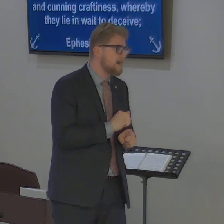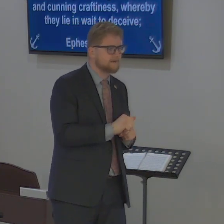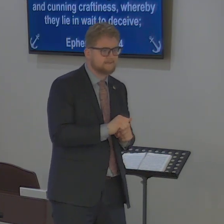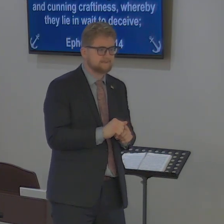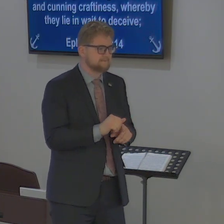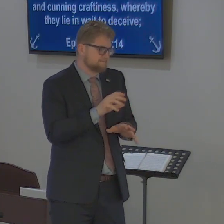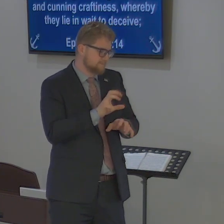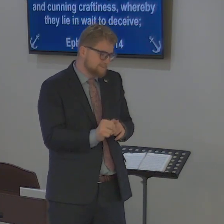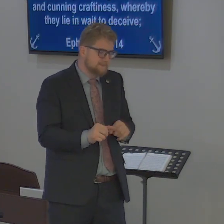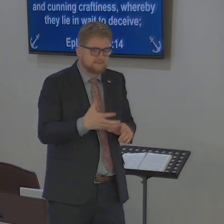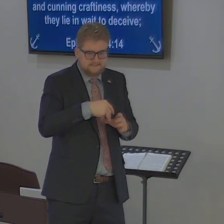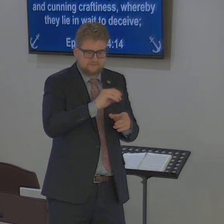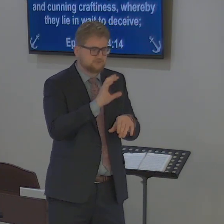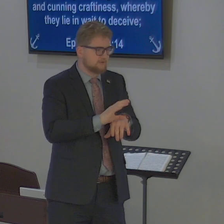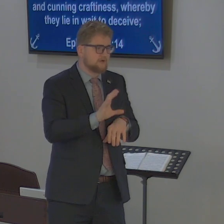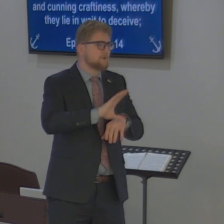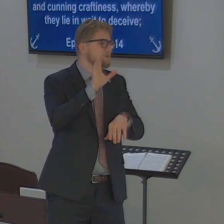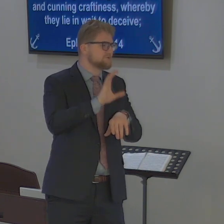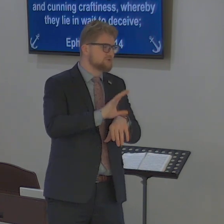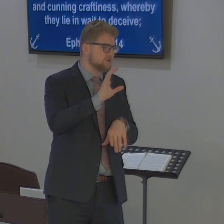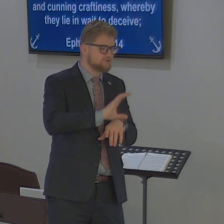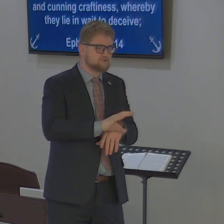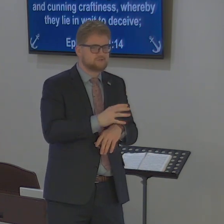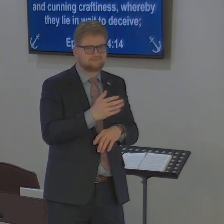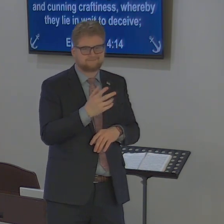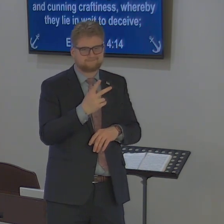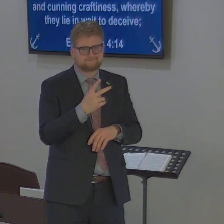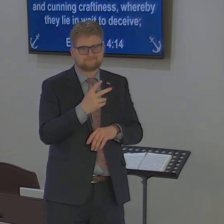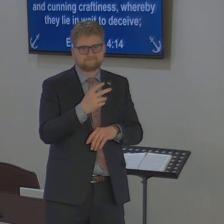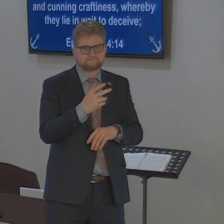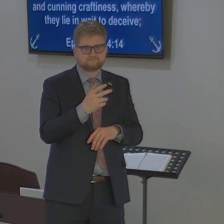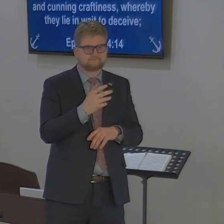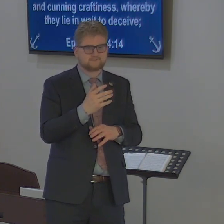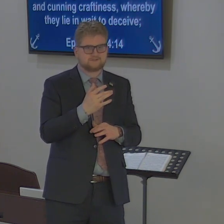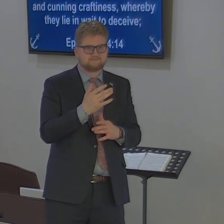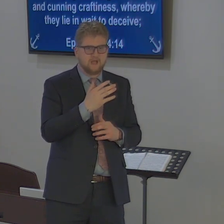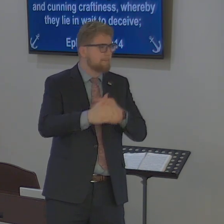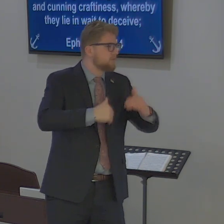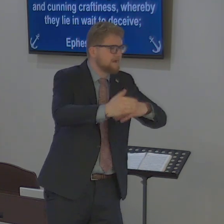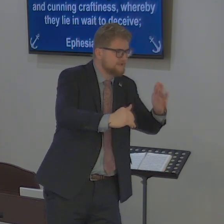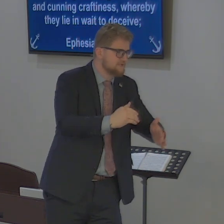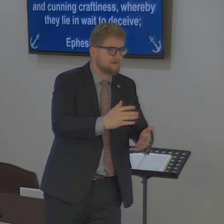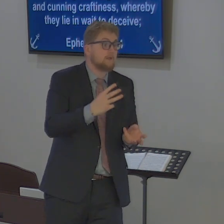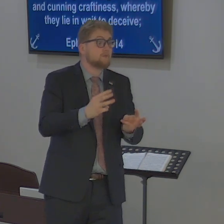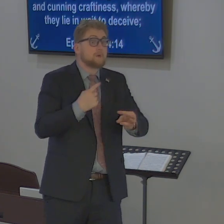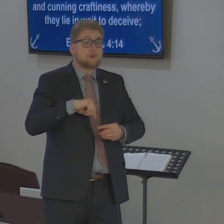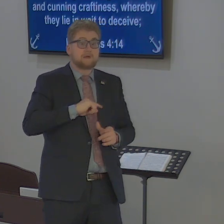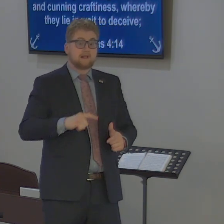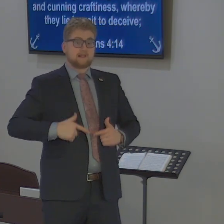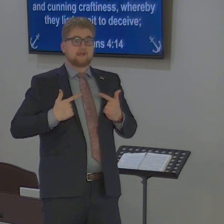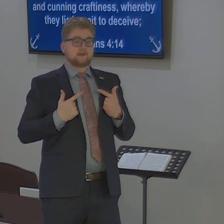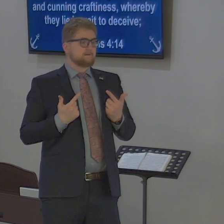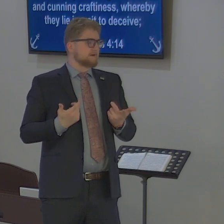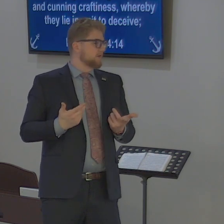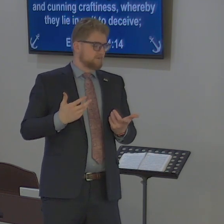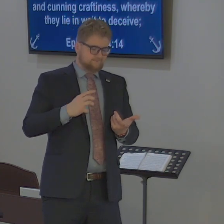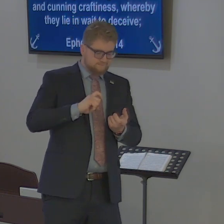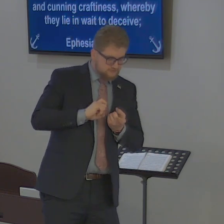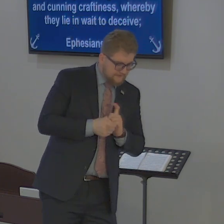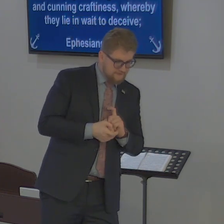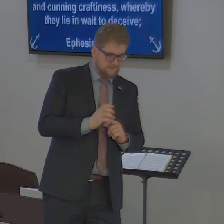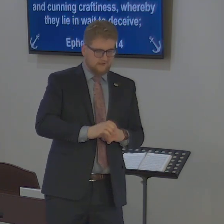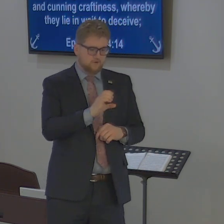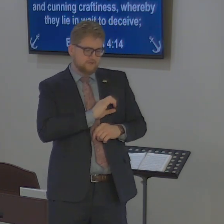we do in church, right? Church polity, changing the way we live our life, changing the mindset, the characteristics of God,